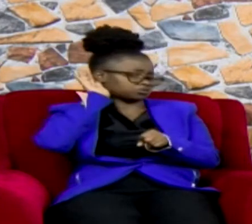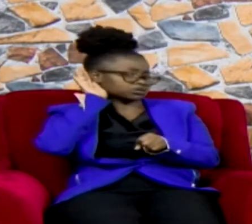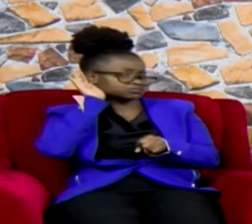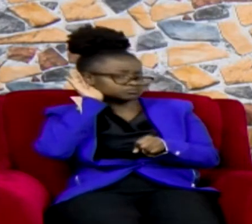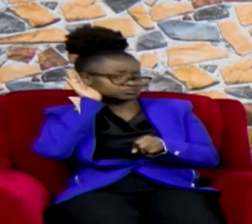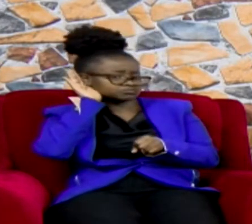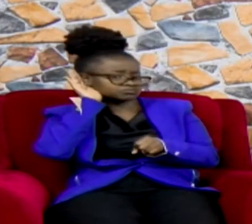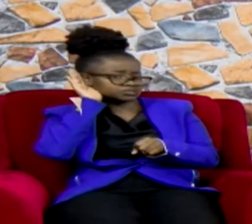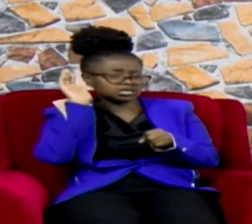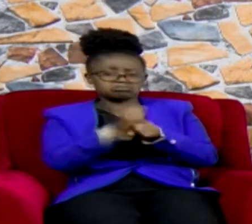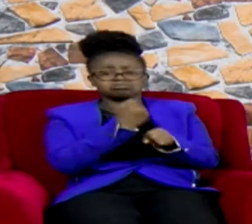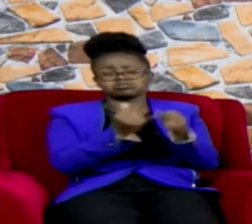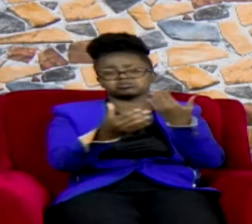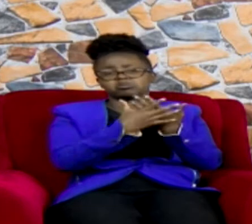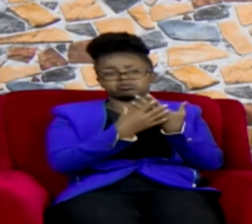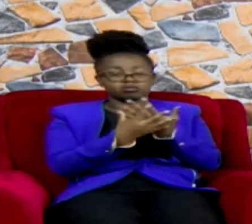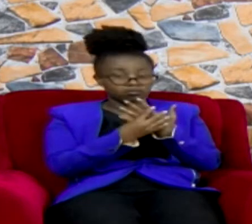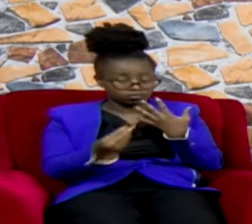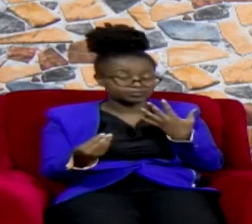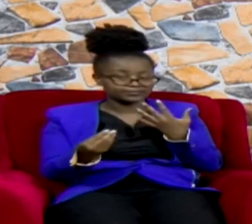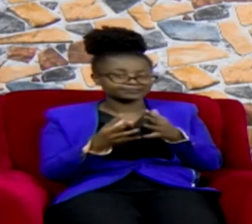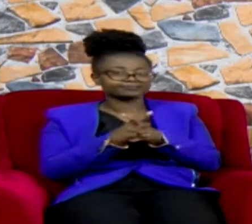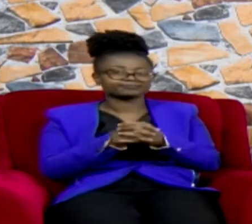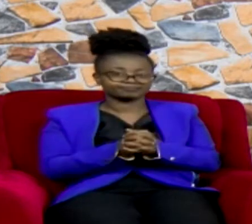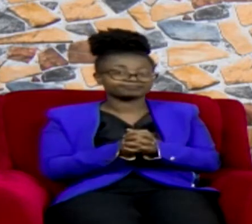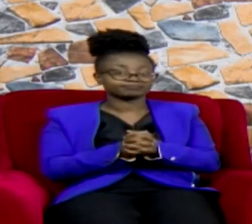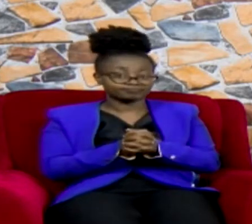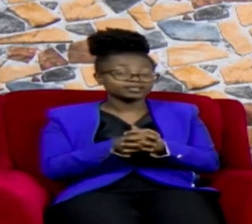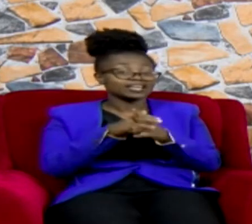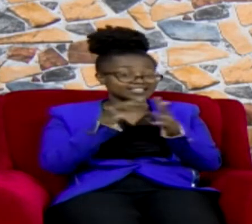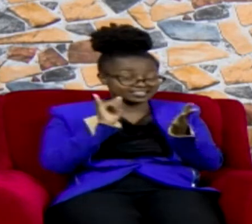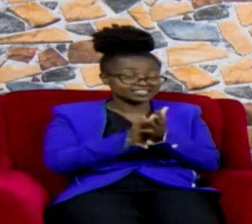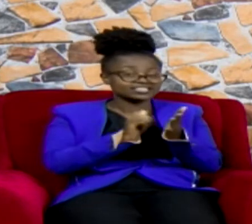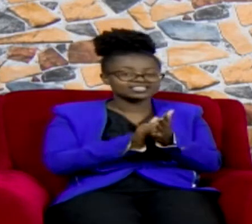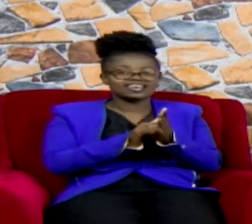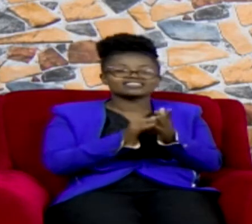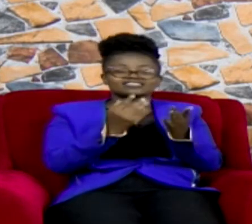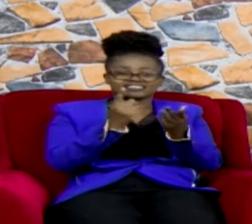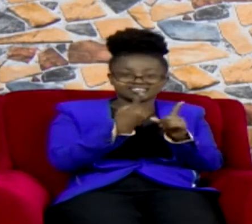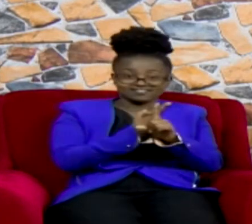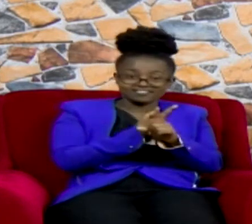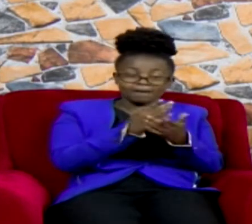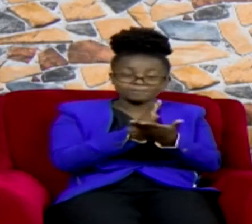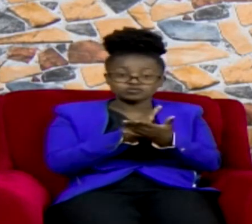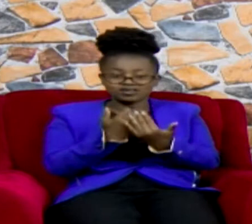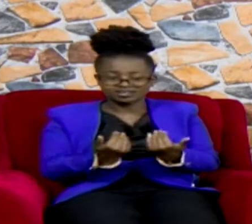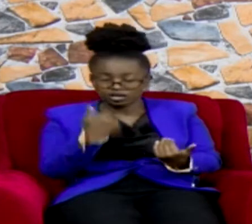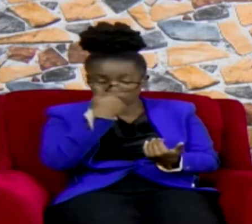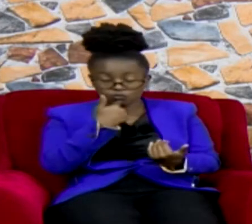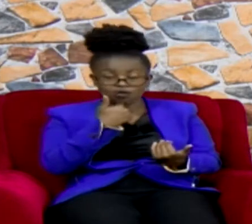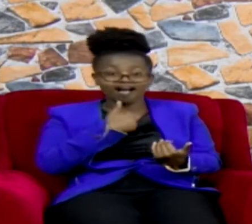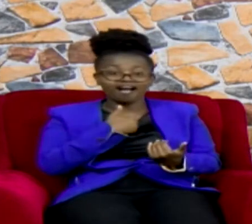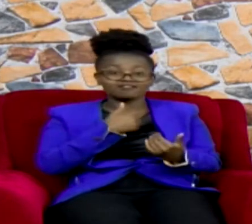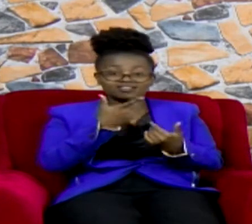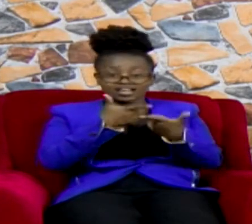you cannot be able to imitate them. Yes, that's true. Yes. That's true. So that's the main difference between a child who has